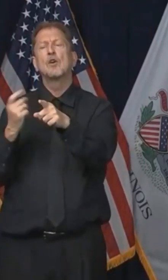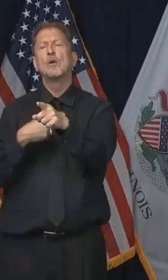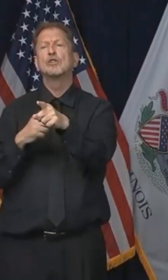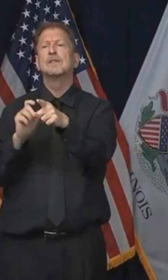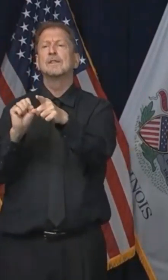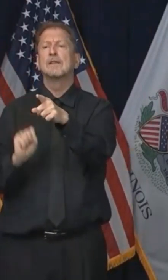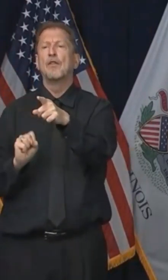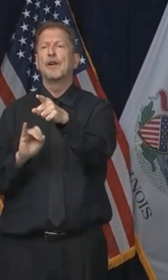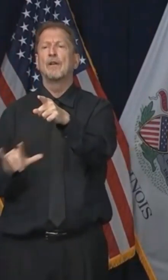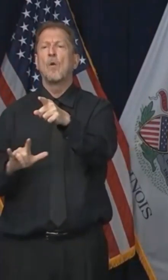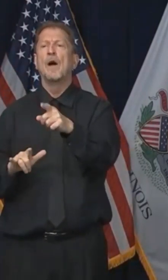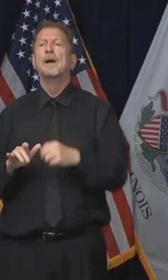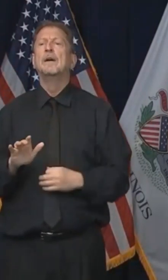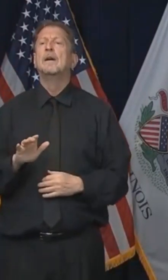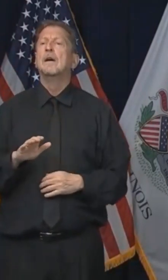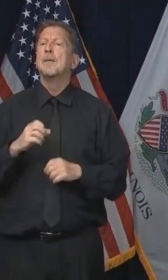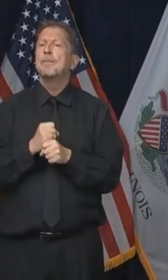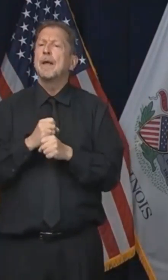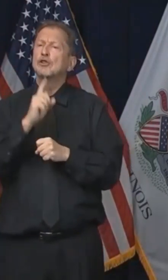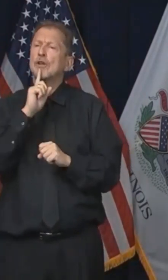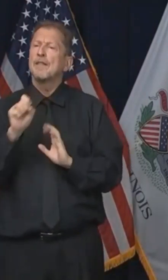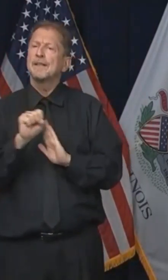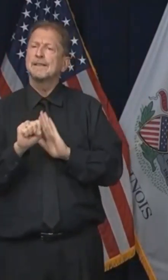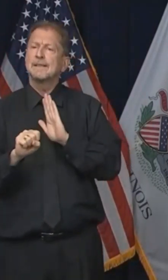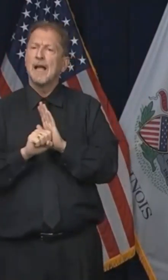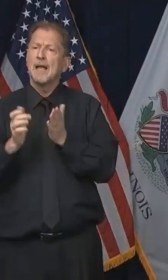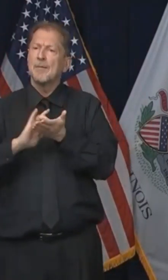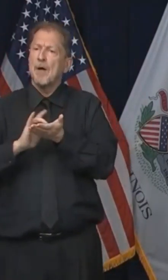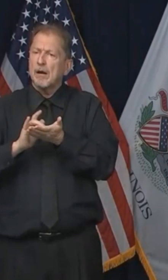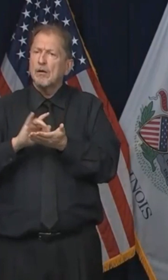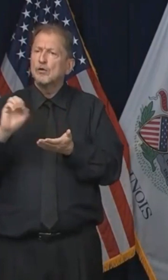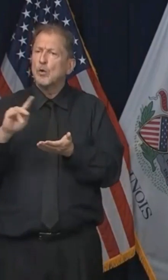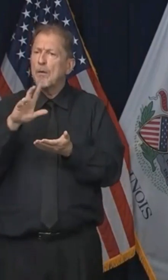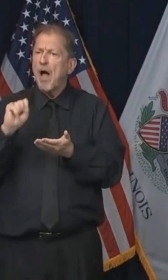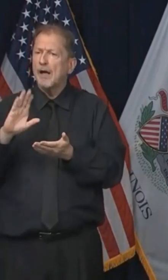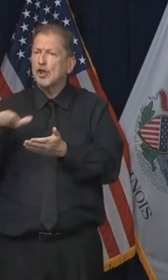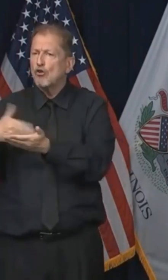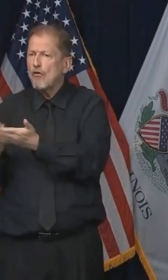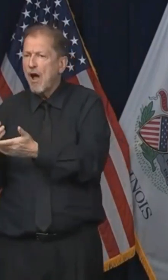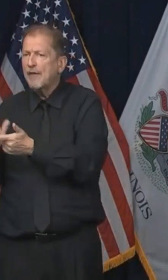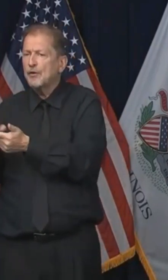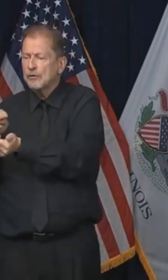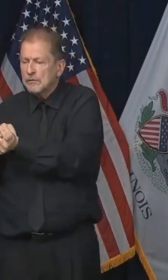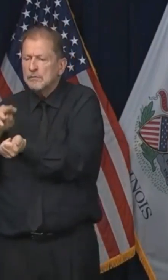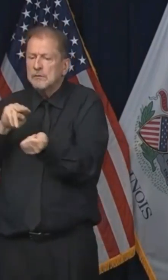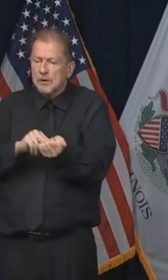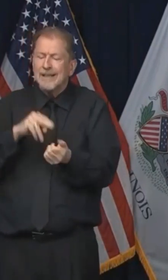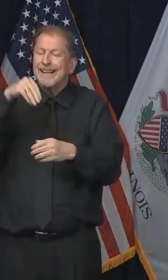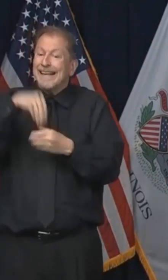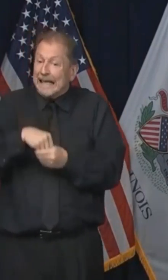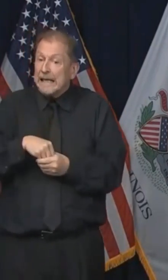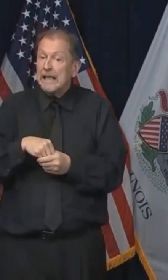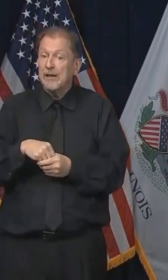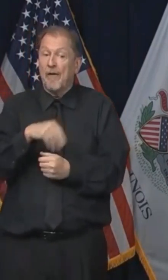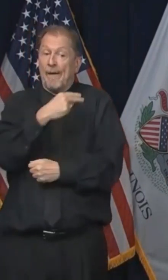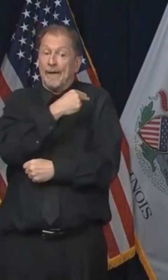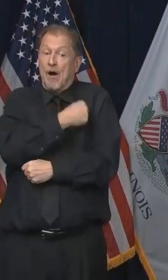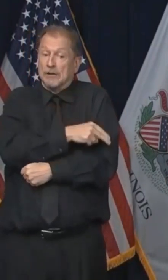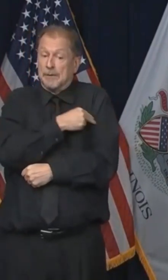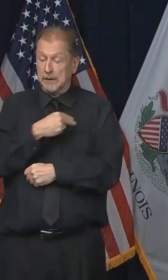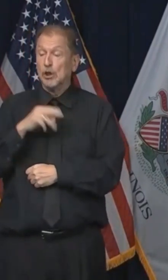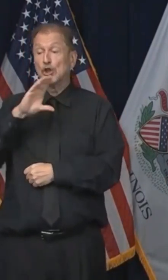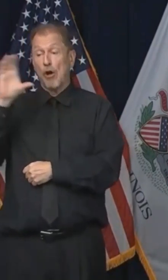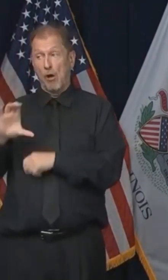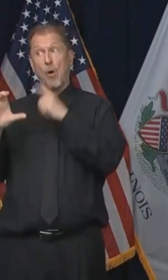are you doing to ensure the state's medical supplies are getting to medical providers at downstate hospitals, nursing homes, and